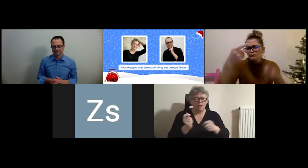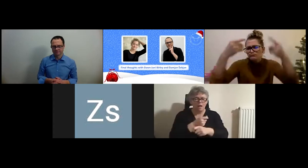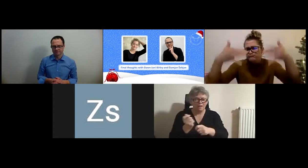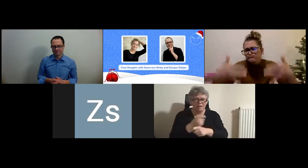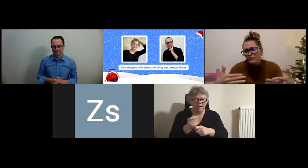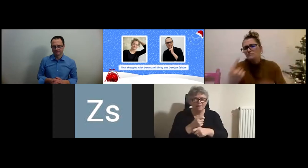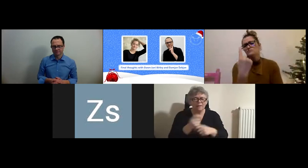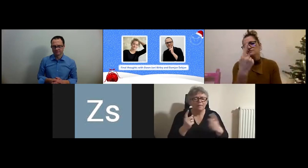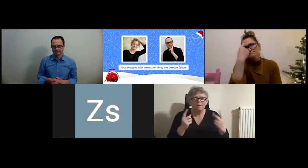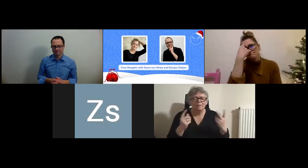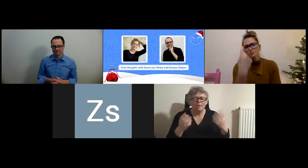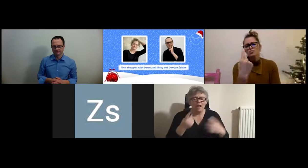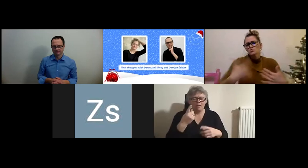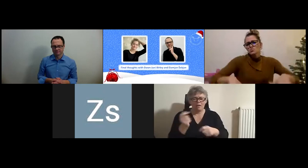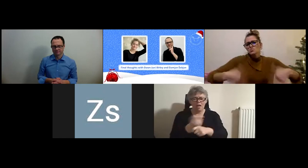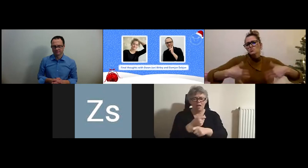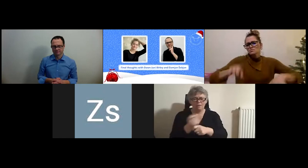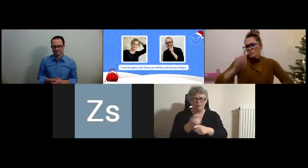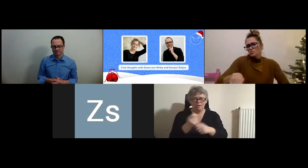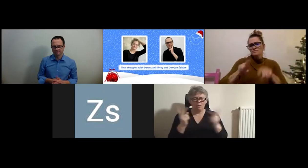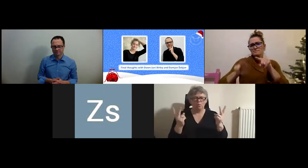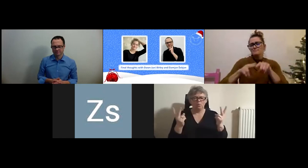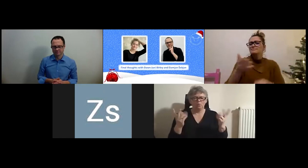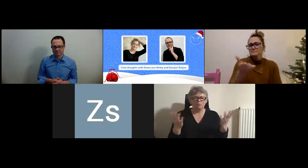What was one thing that you thought needs to improve?